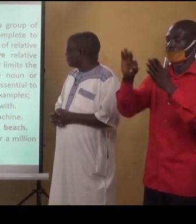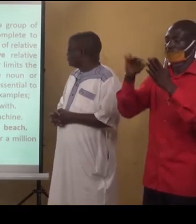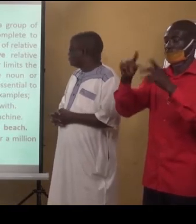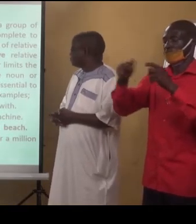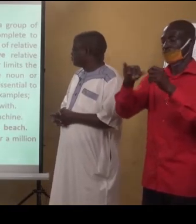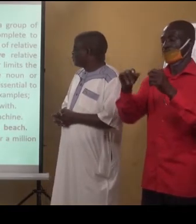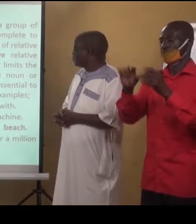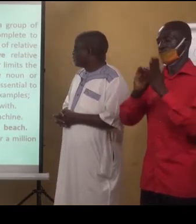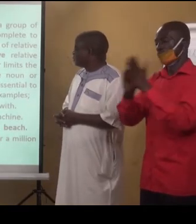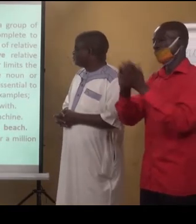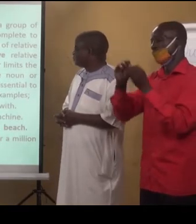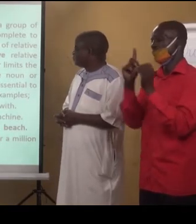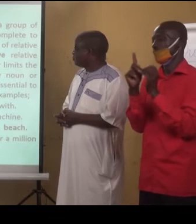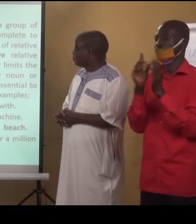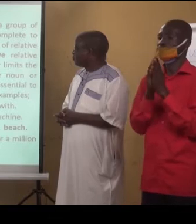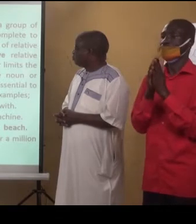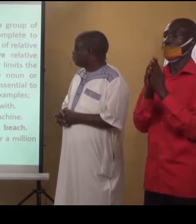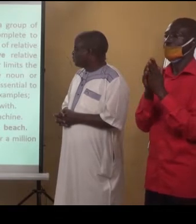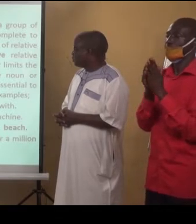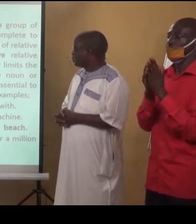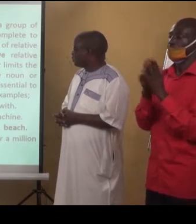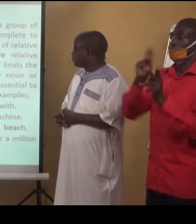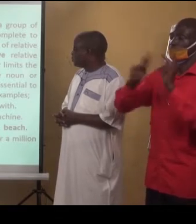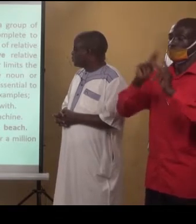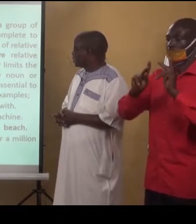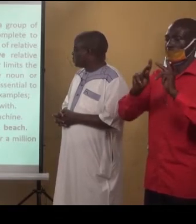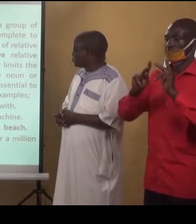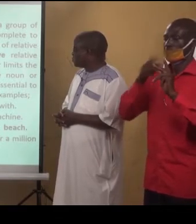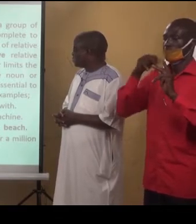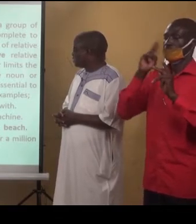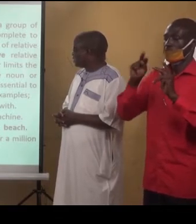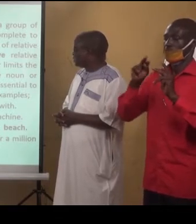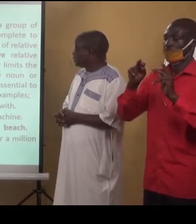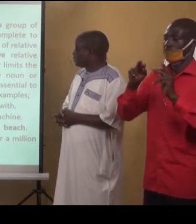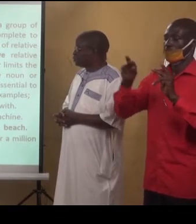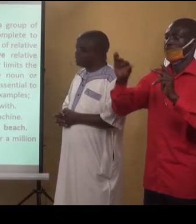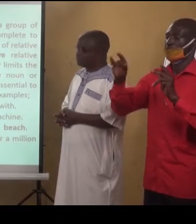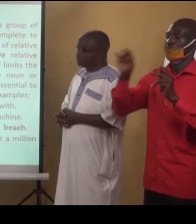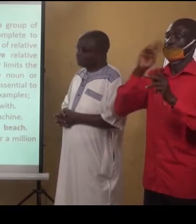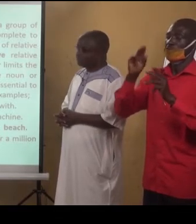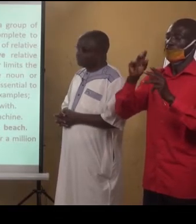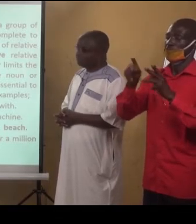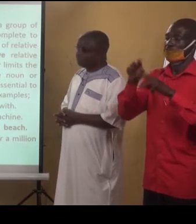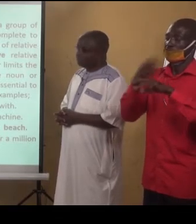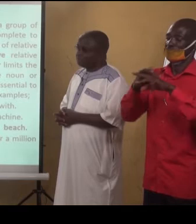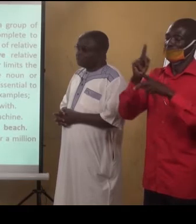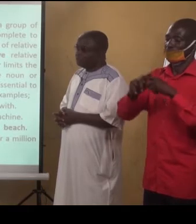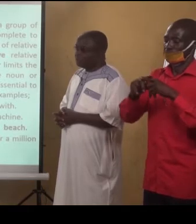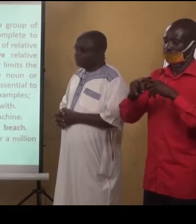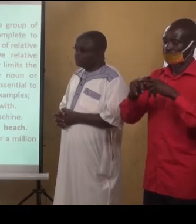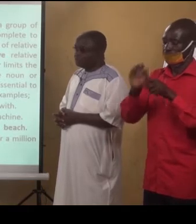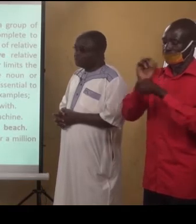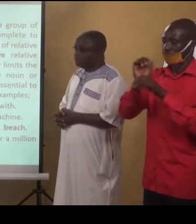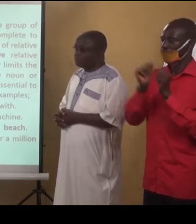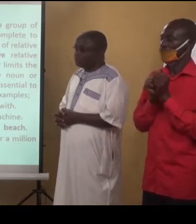examples. Number one, people who are rude are difficult to deal with.